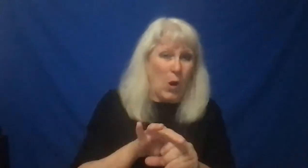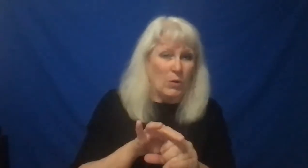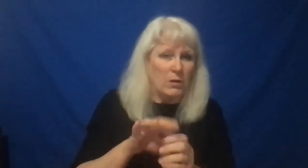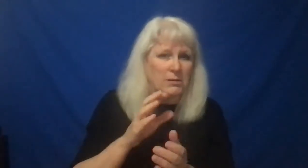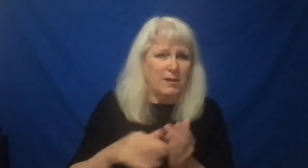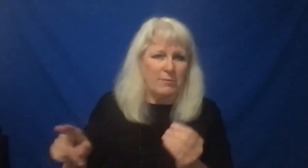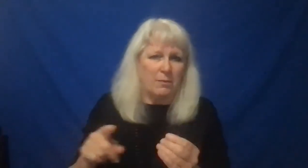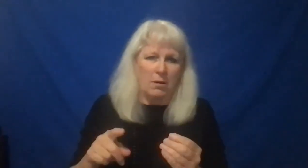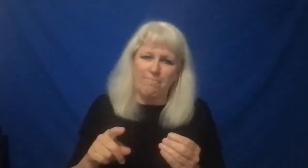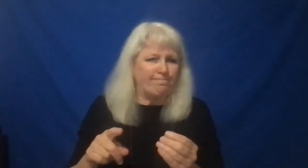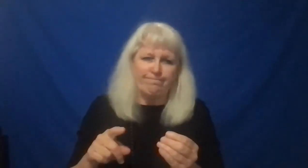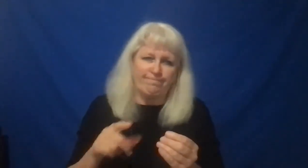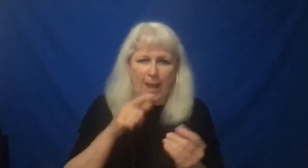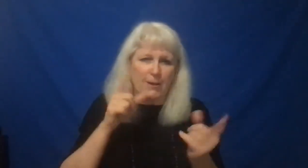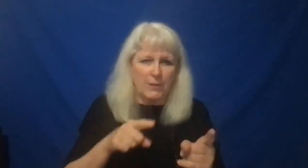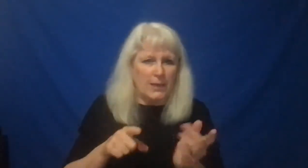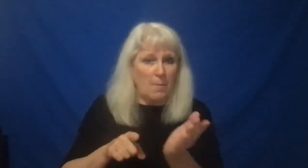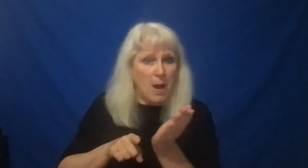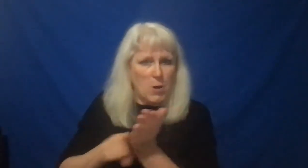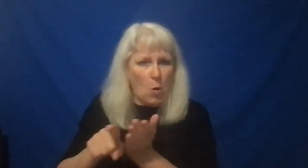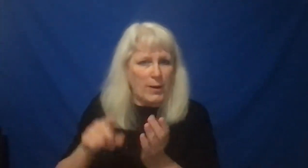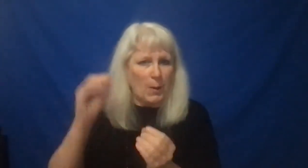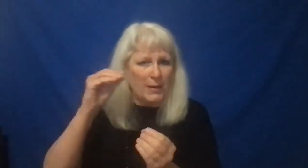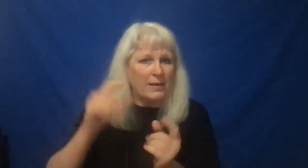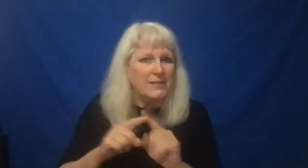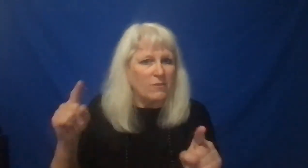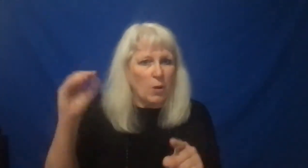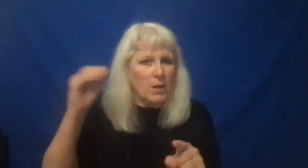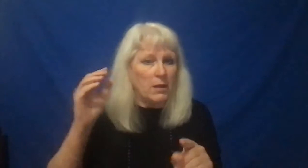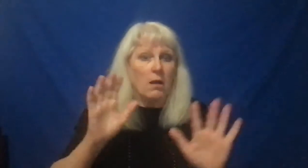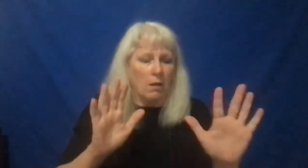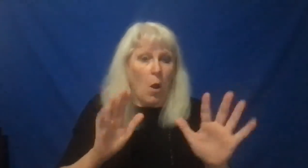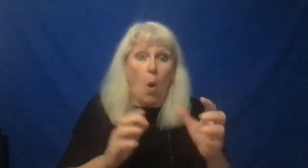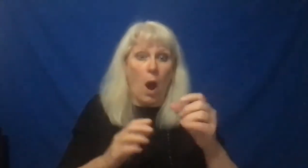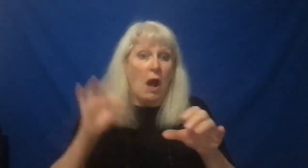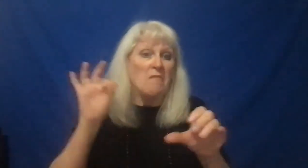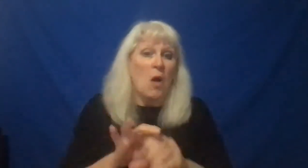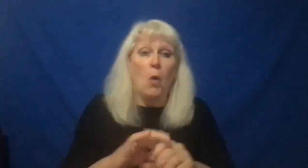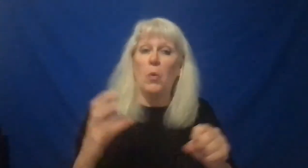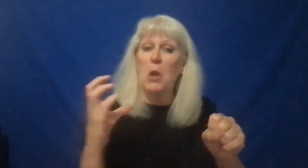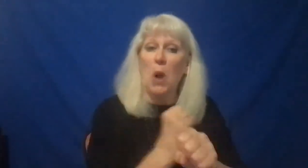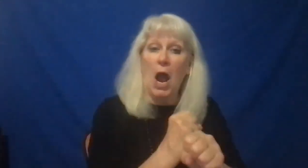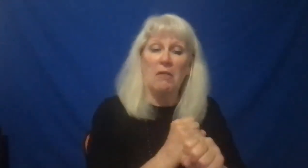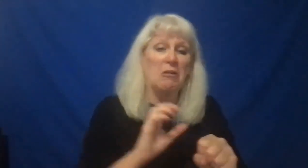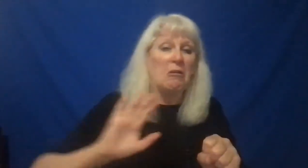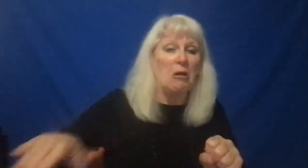expressed, spending time to listen to what the minority opinion is, so that as we